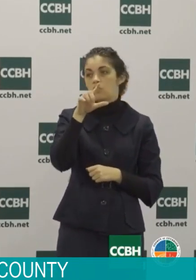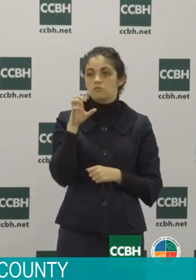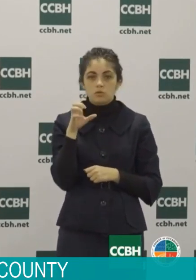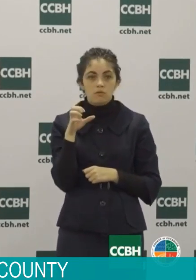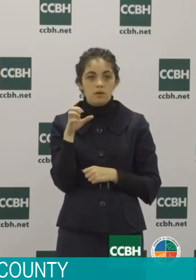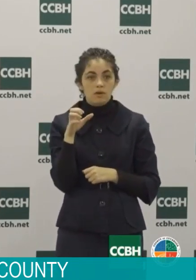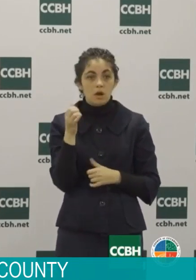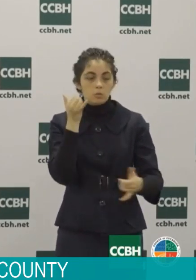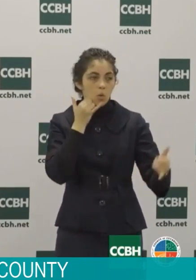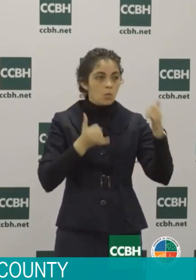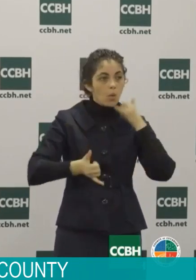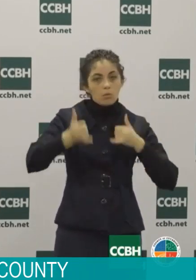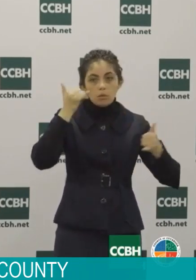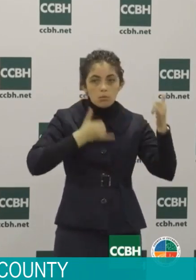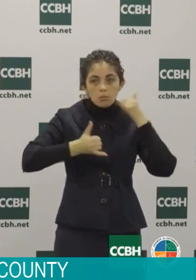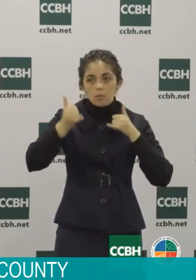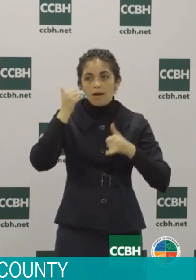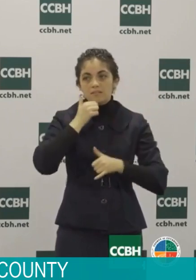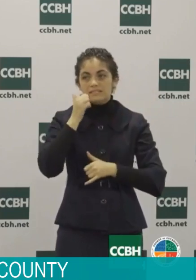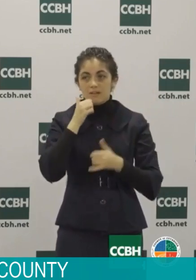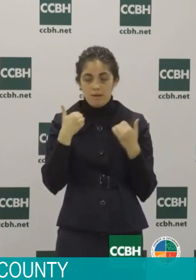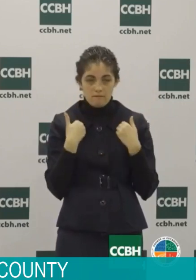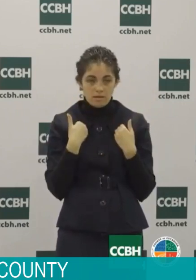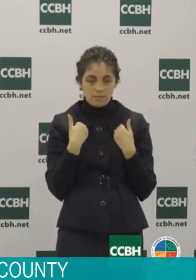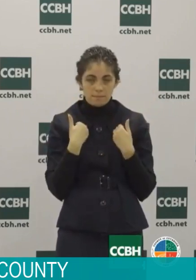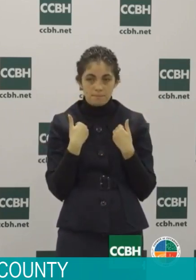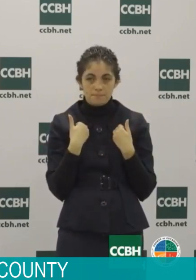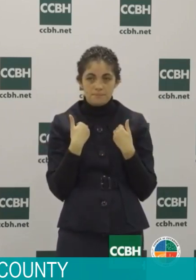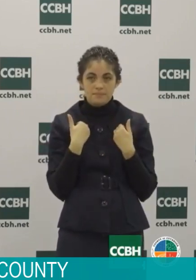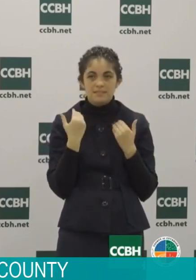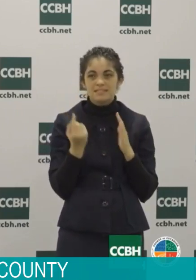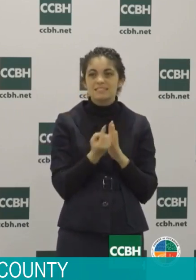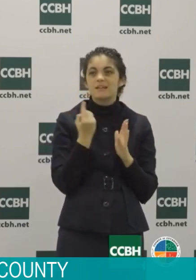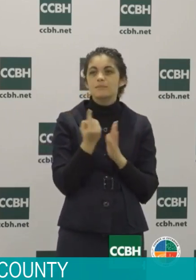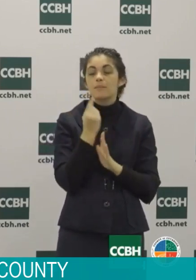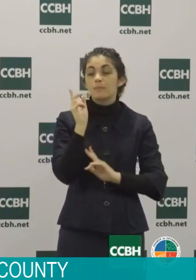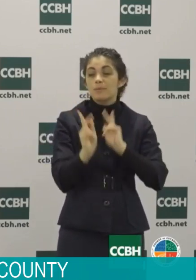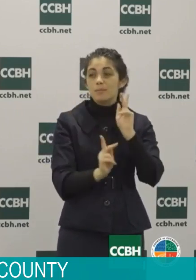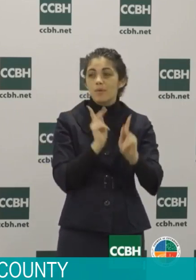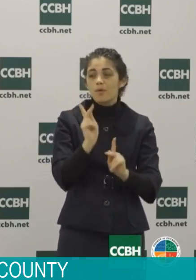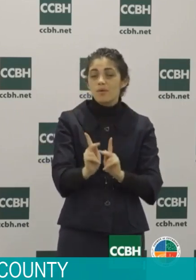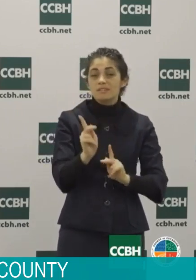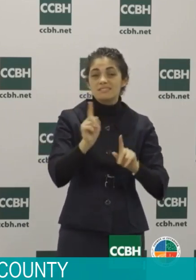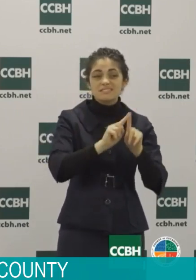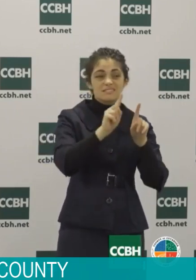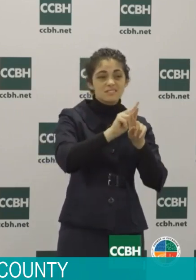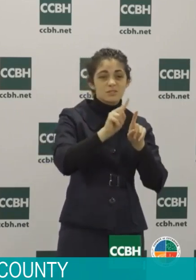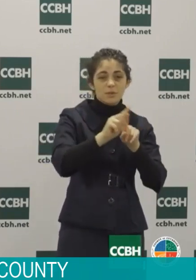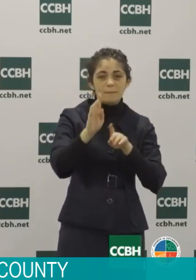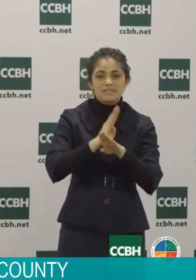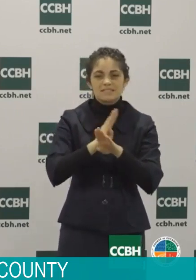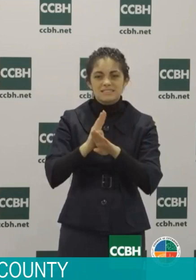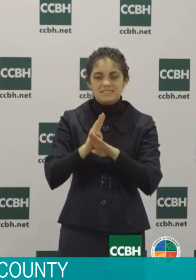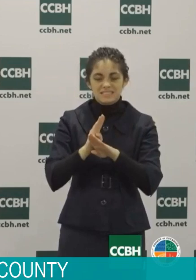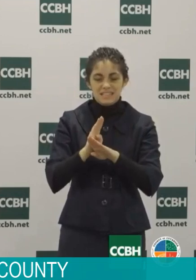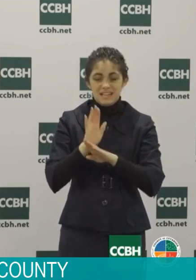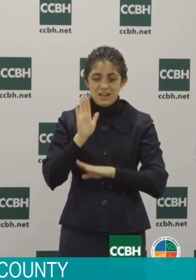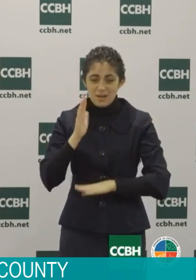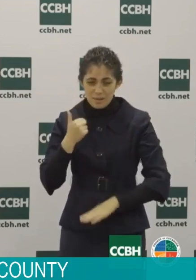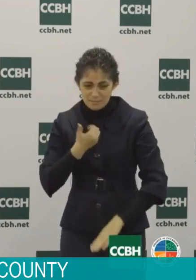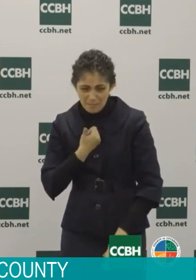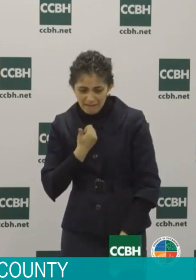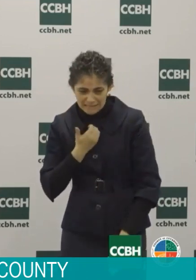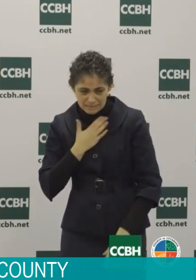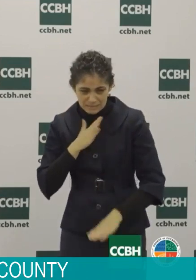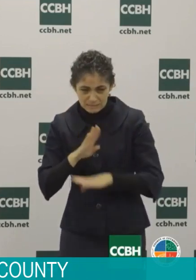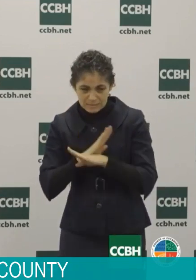and hundreds of calls that we're getting on a daily basis are sometimes people from businesses that are asking about whether they're essential.